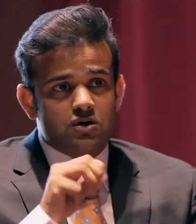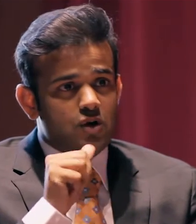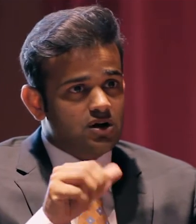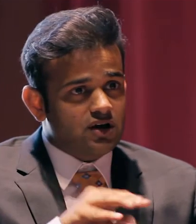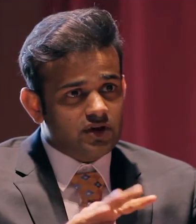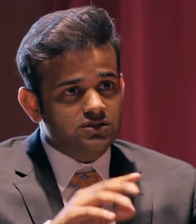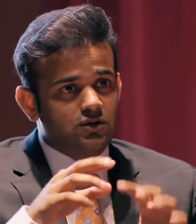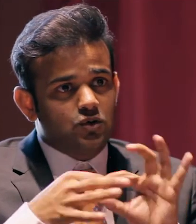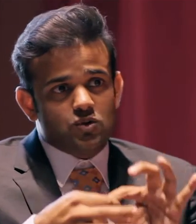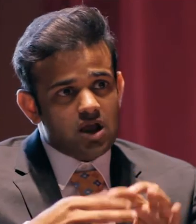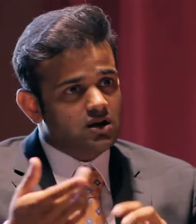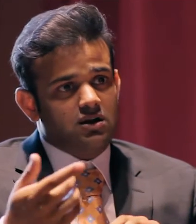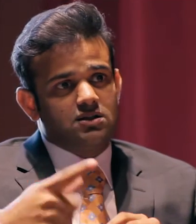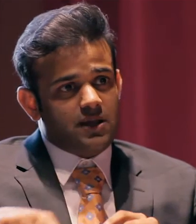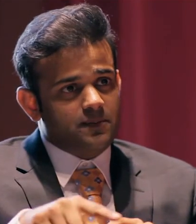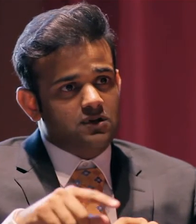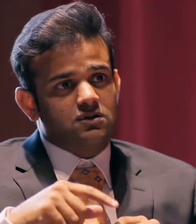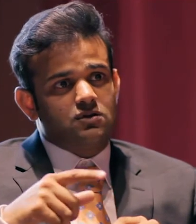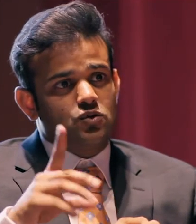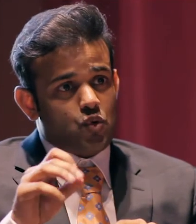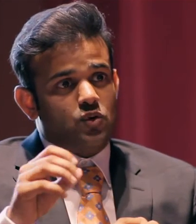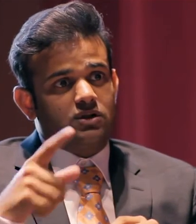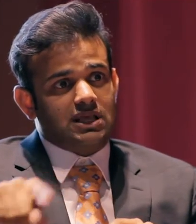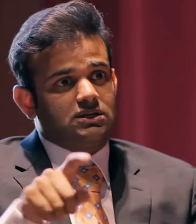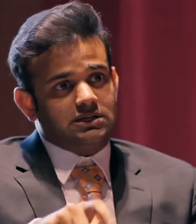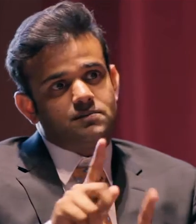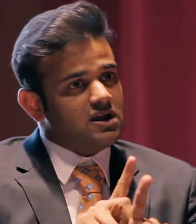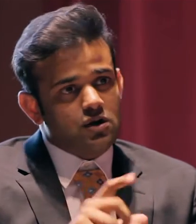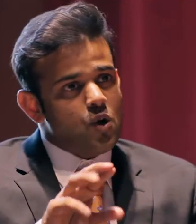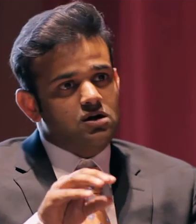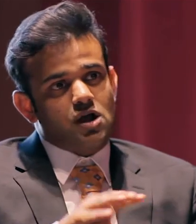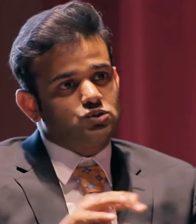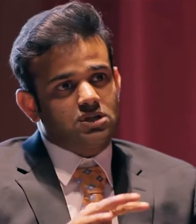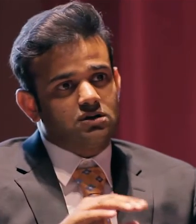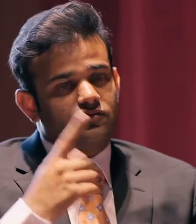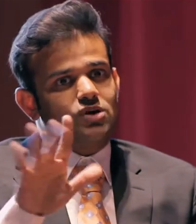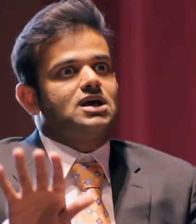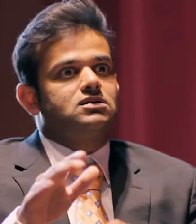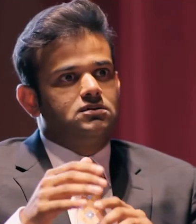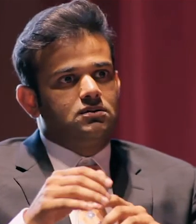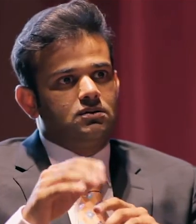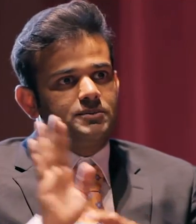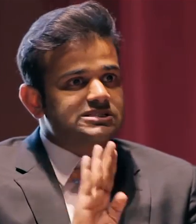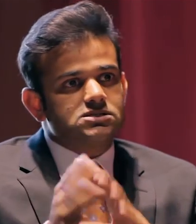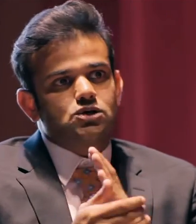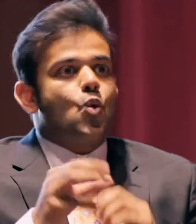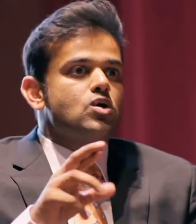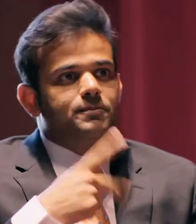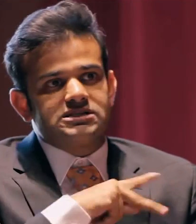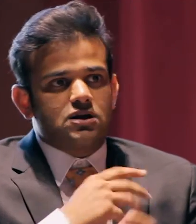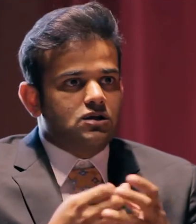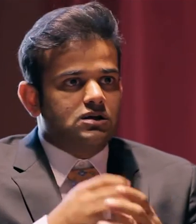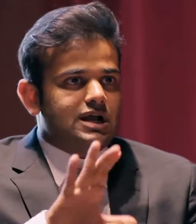you do a lot of like mentoring one-on-one, or is it still just business-based, or what does your consulting life look